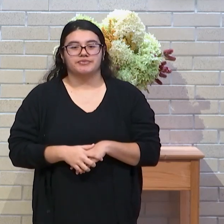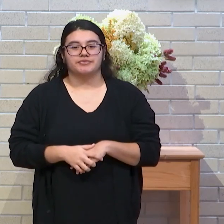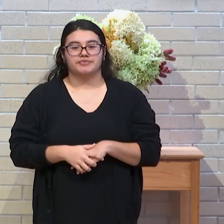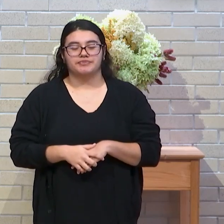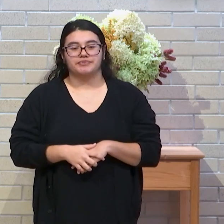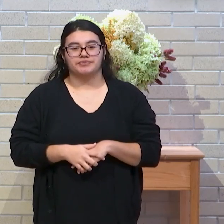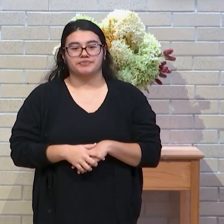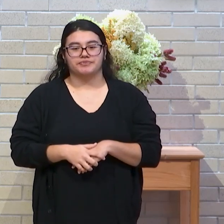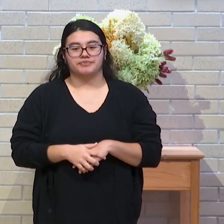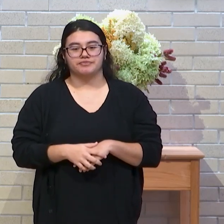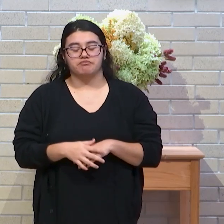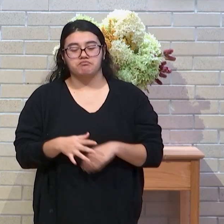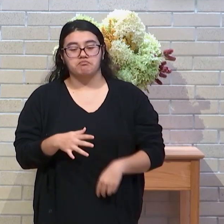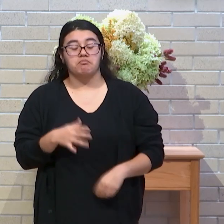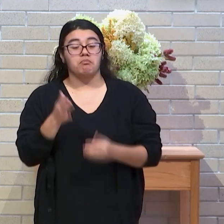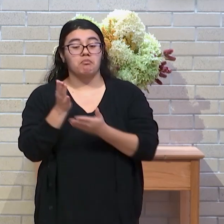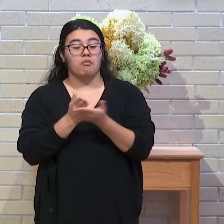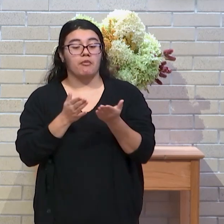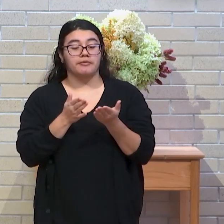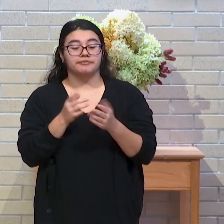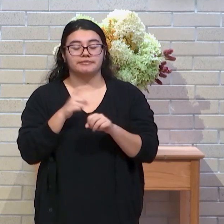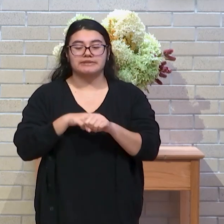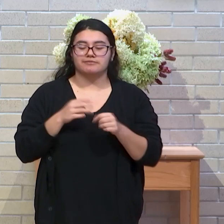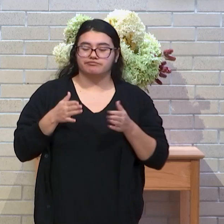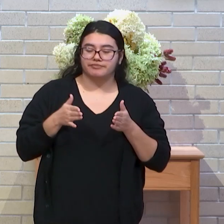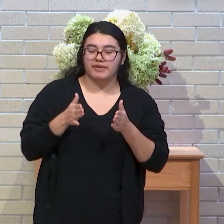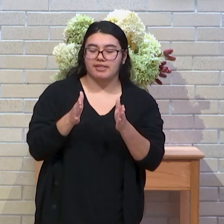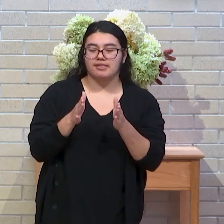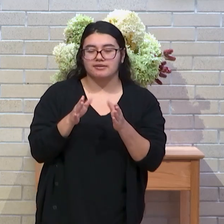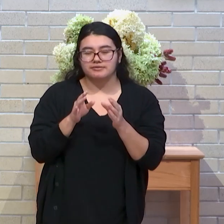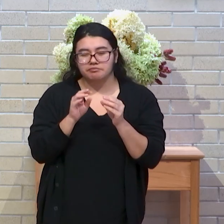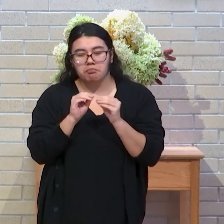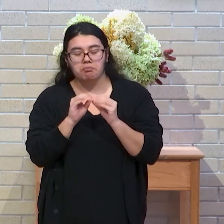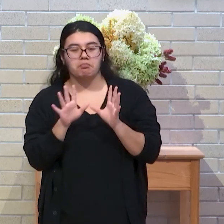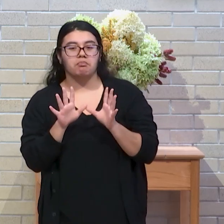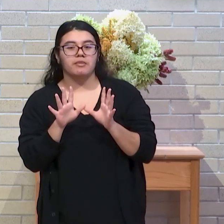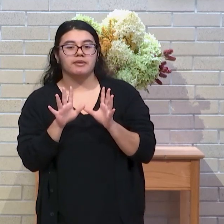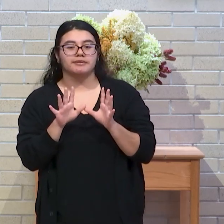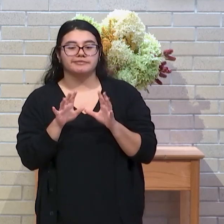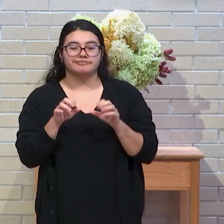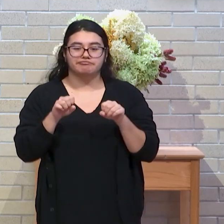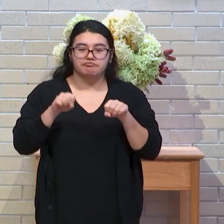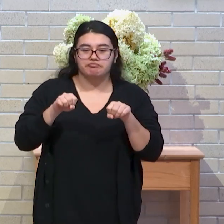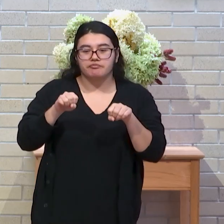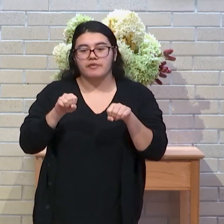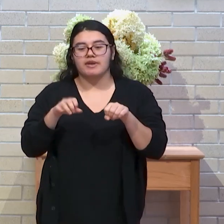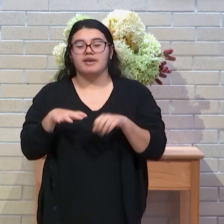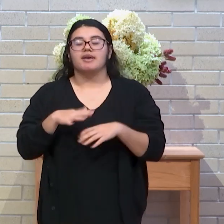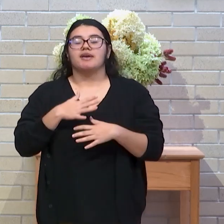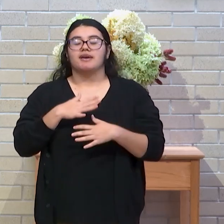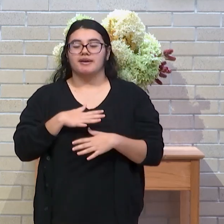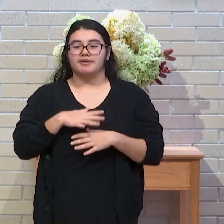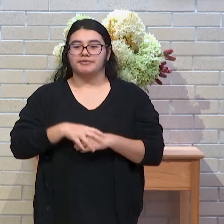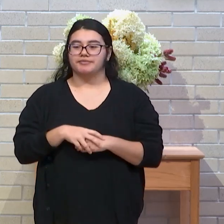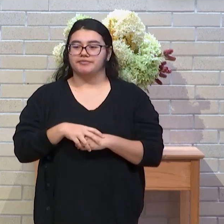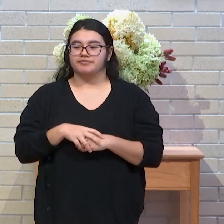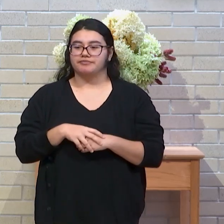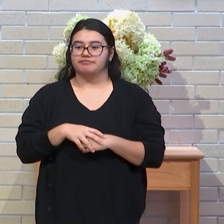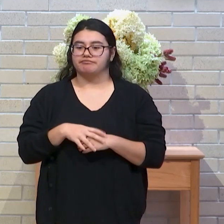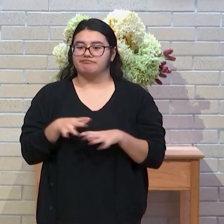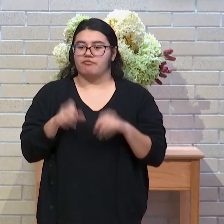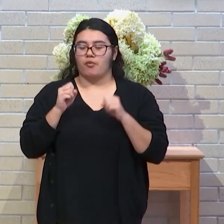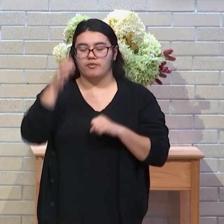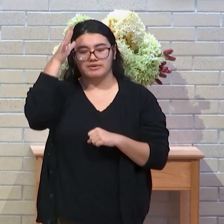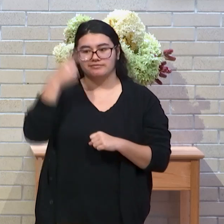moments when the path was clear enough and I could relax on the motorcycle. At one point, my dad stopped and was like, "Okay, we're gonna have to walk the rest of the